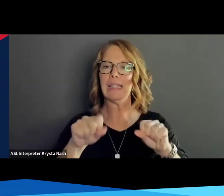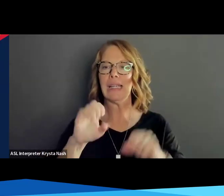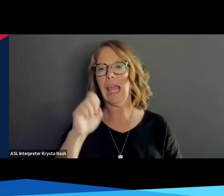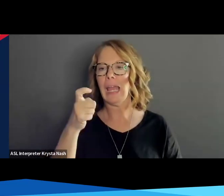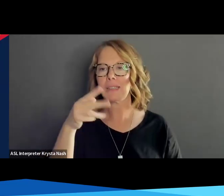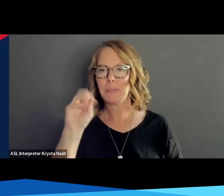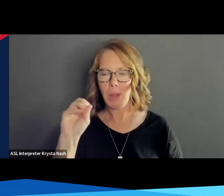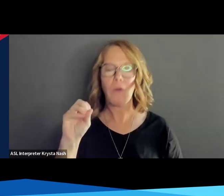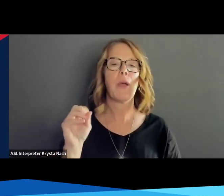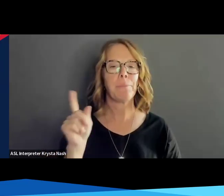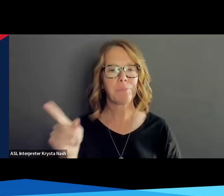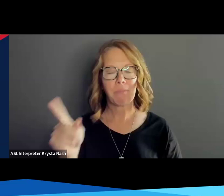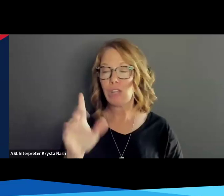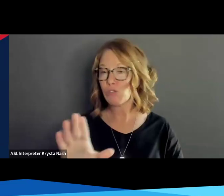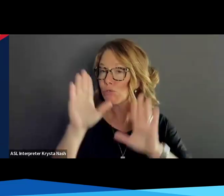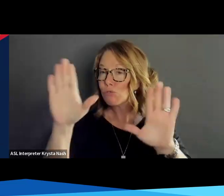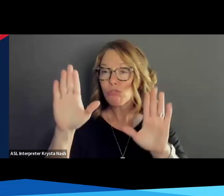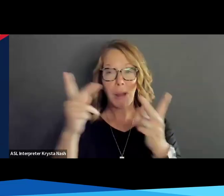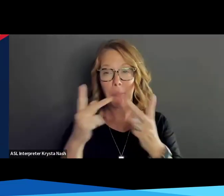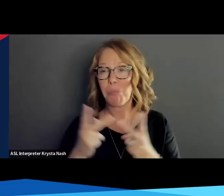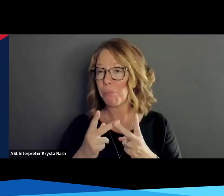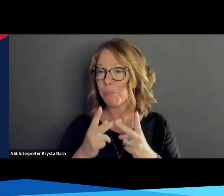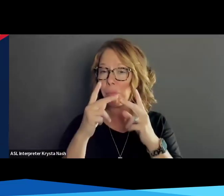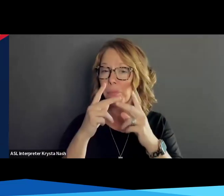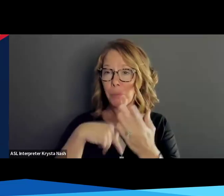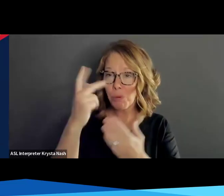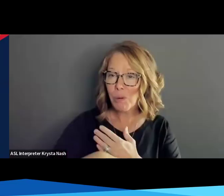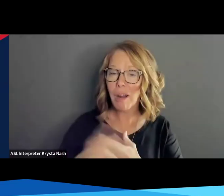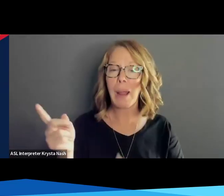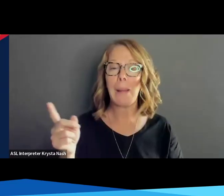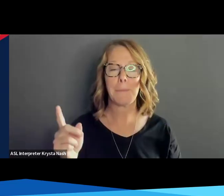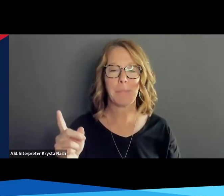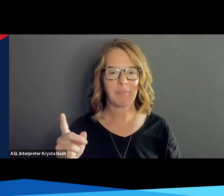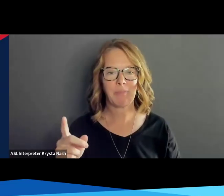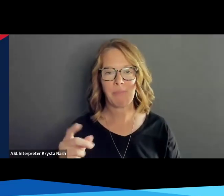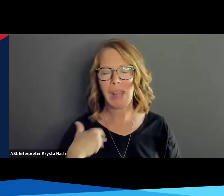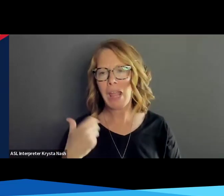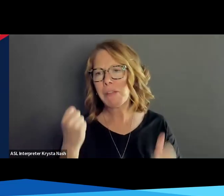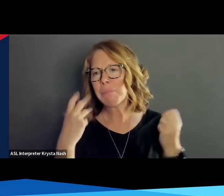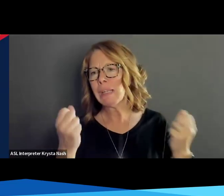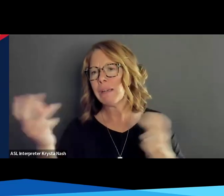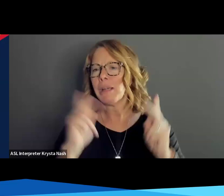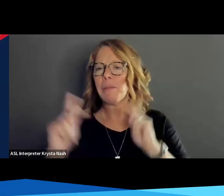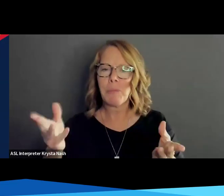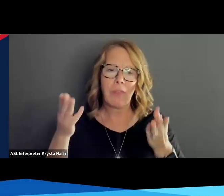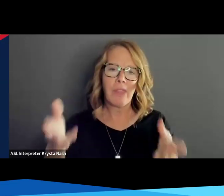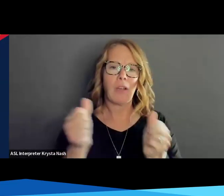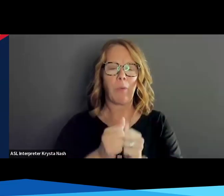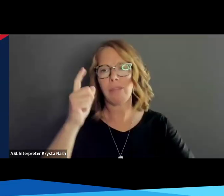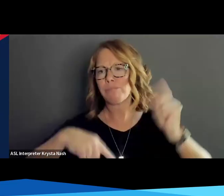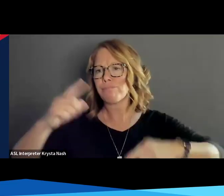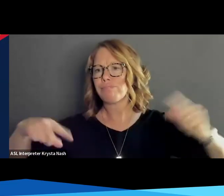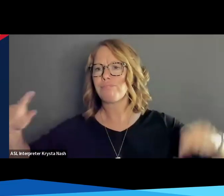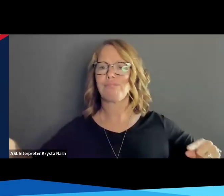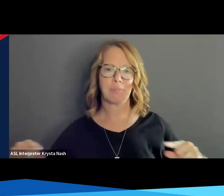great program to attend. They have lots of people there with all kinds of